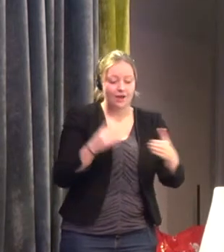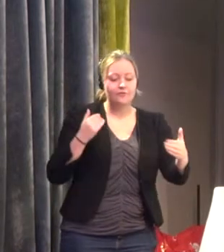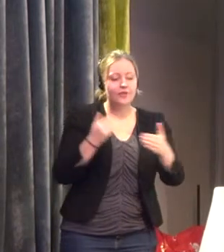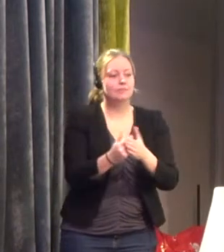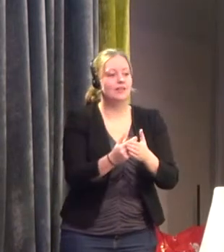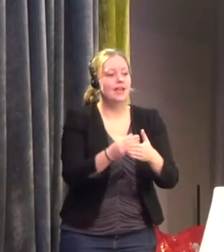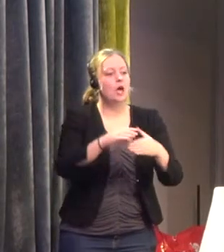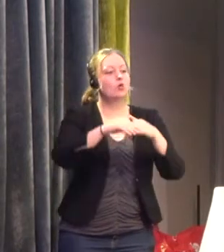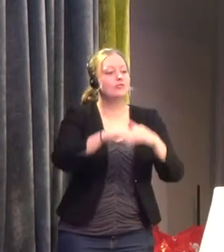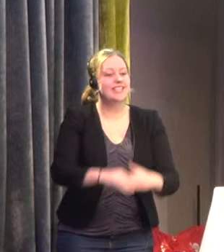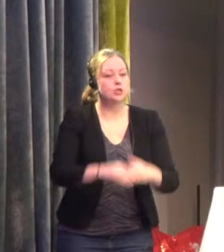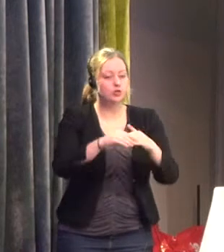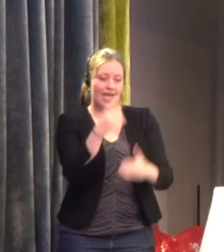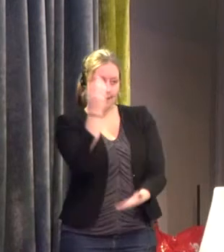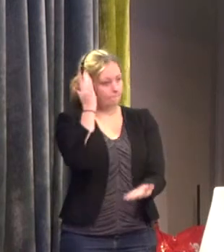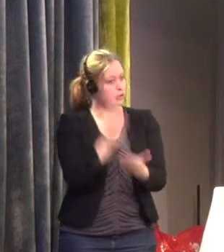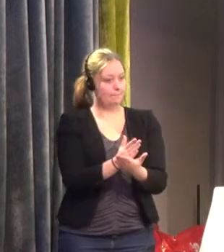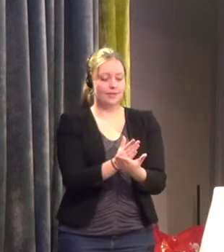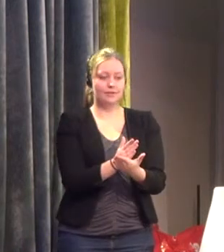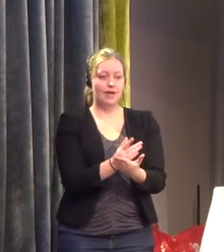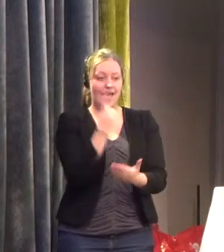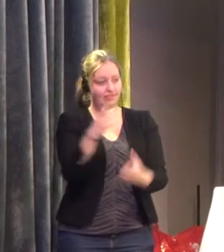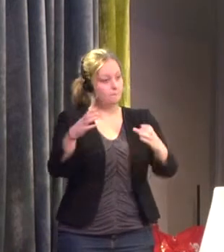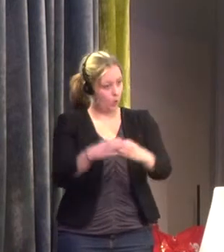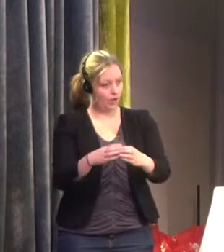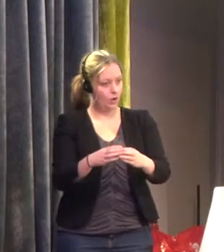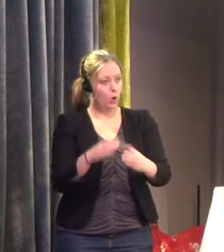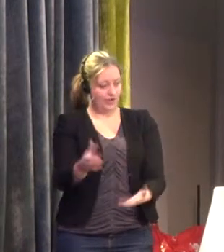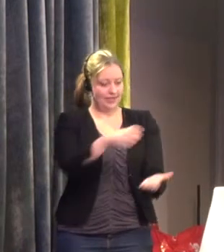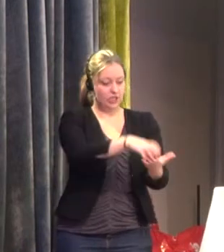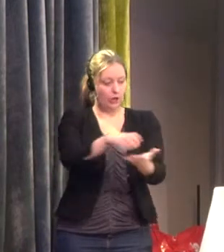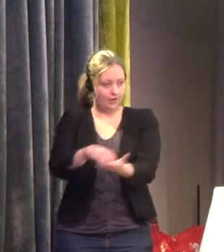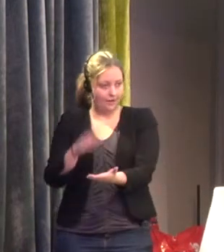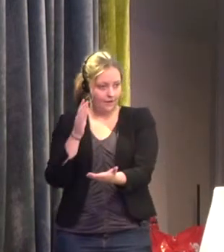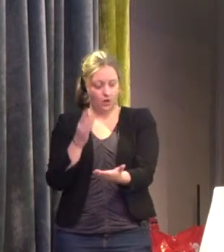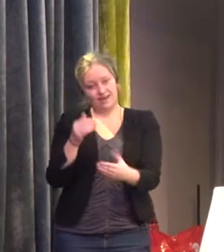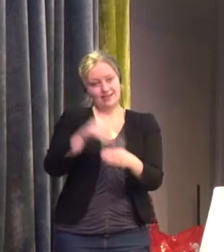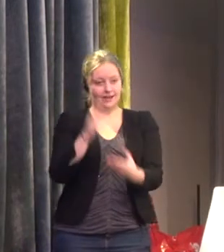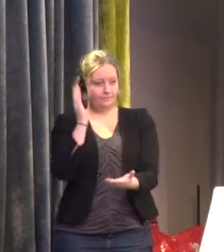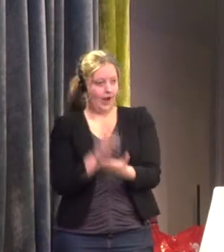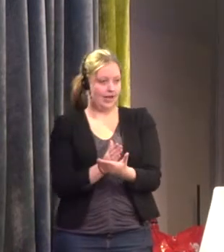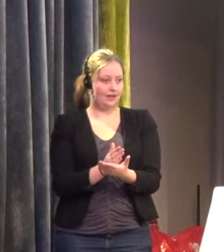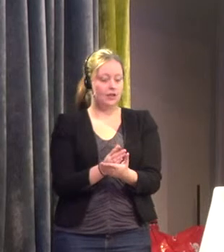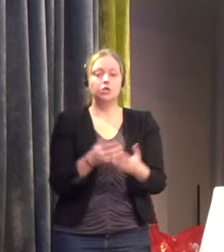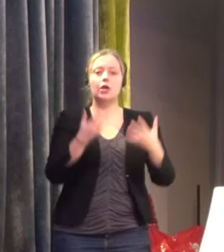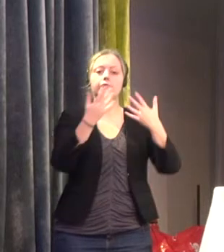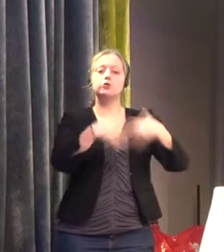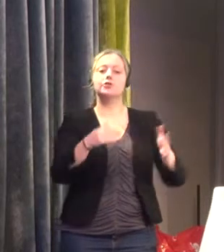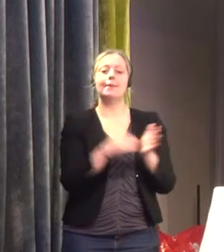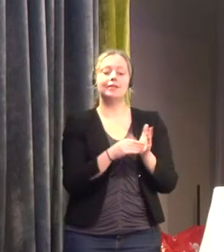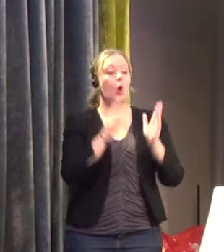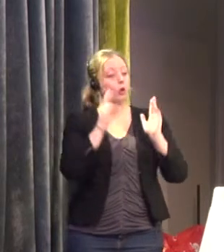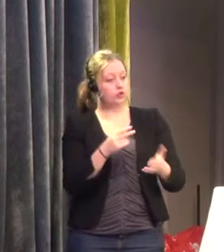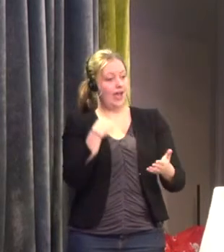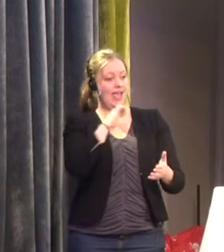these formal negotiations, after the states had done their interventions, there was interventions by people with disabilities, speaking to the